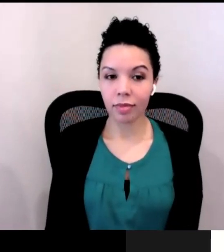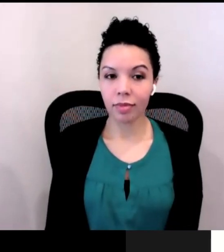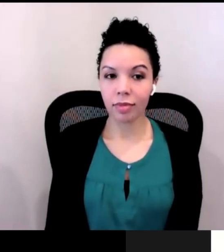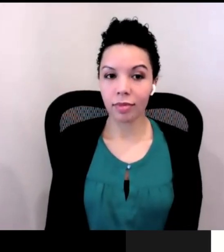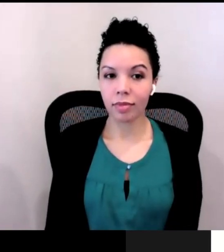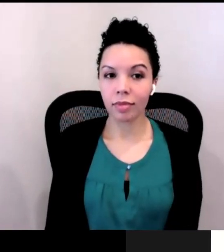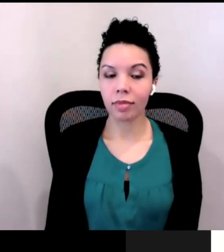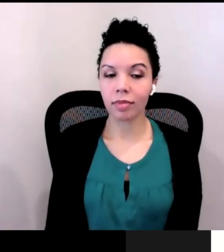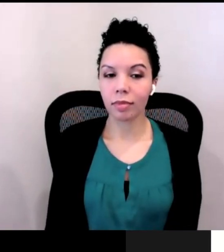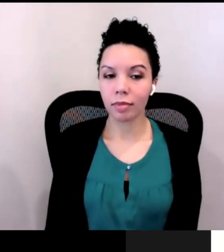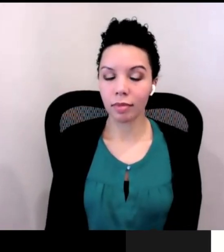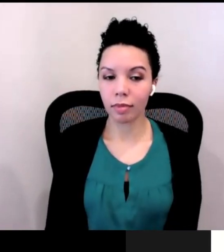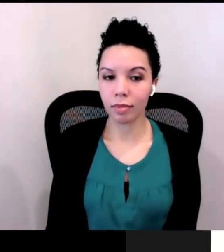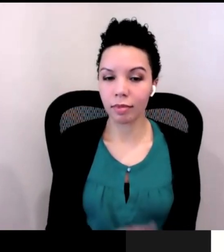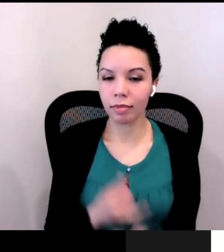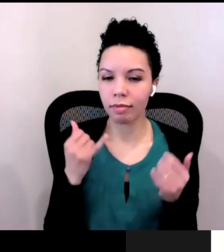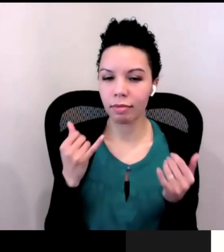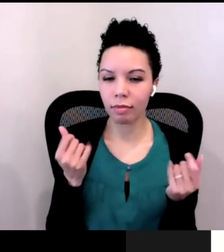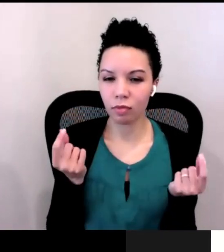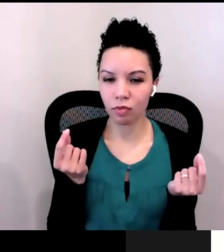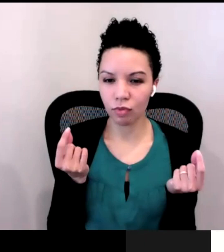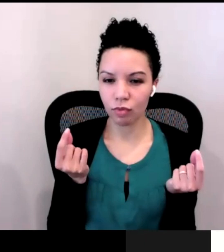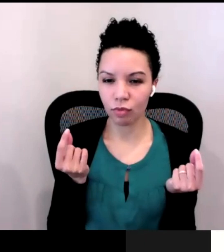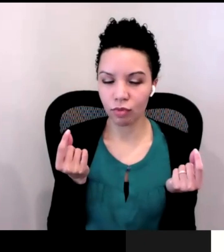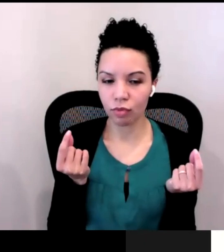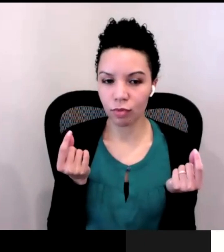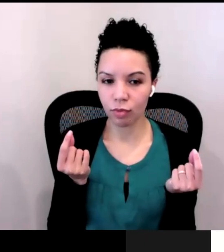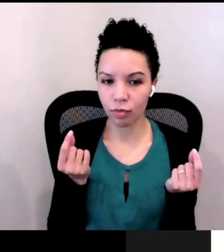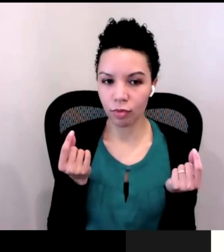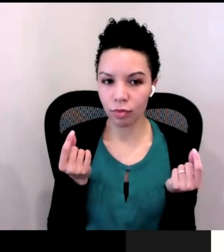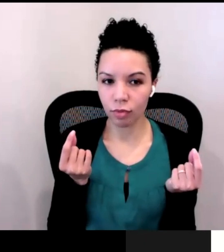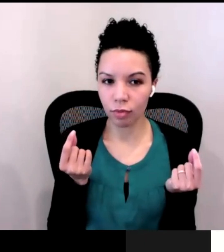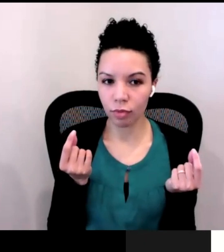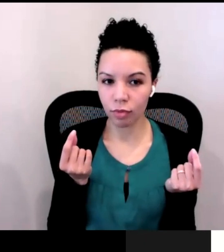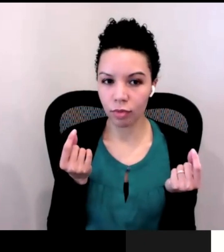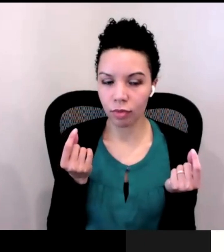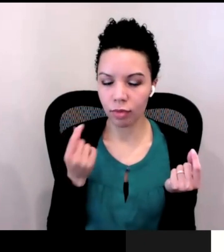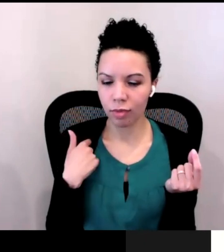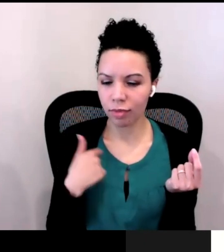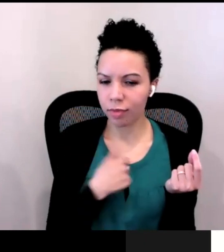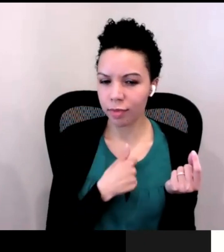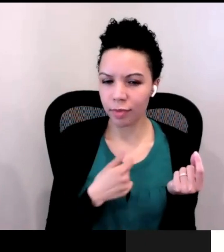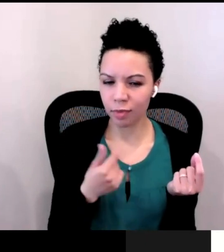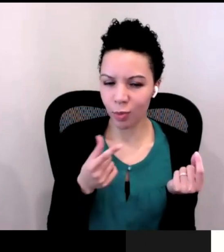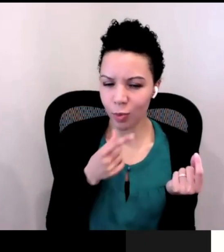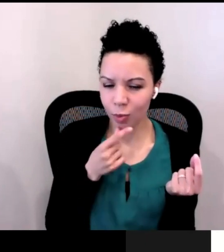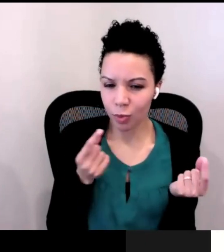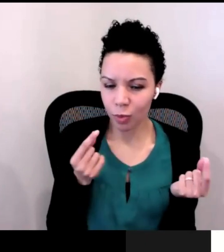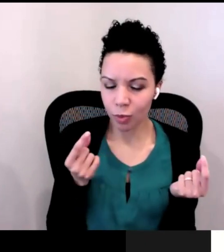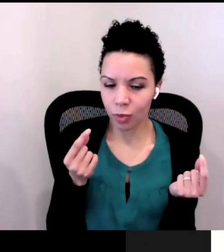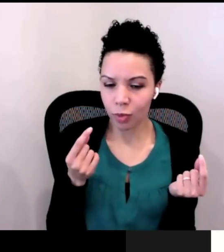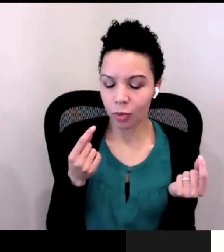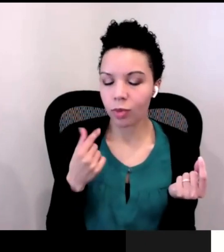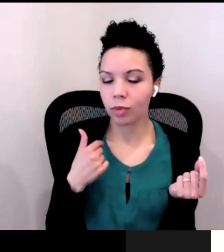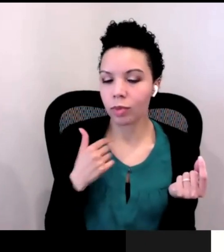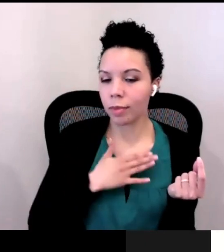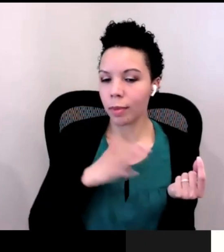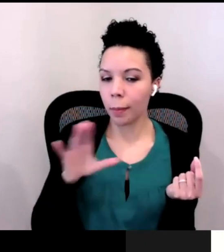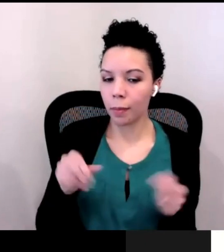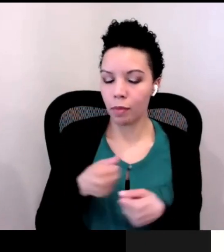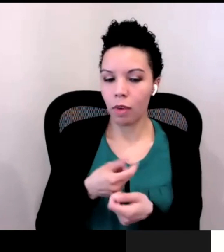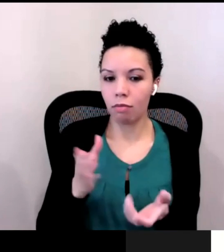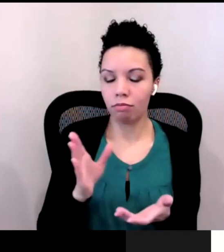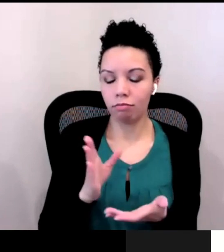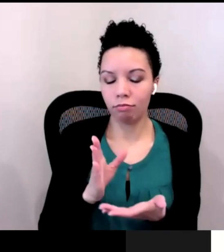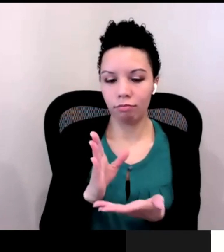moment. And again, who we are, we provide a broad curriculum for